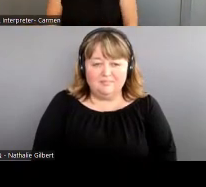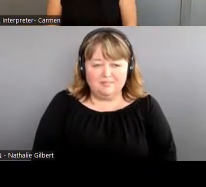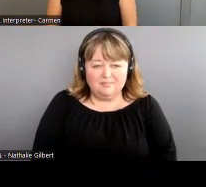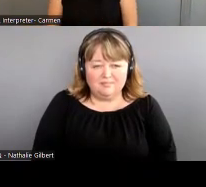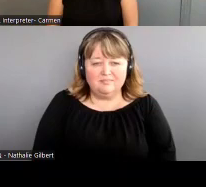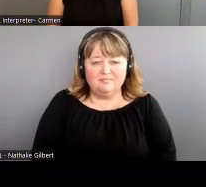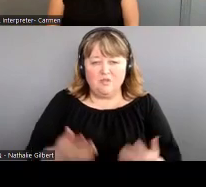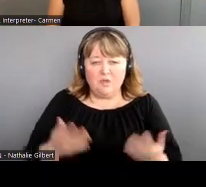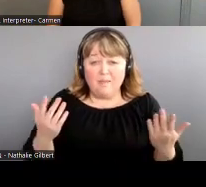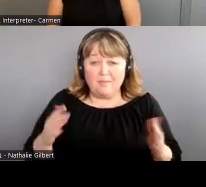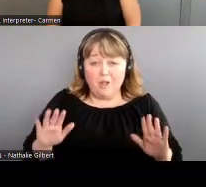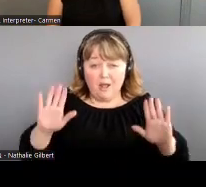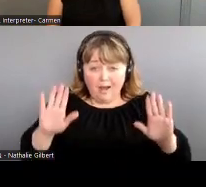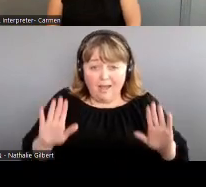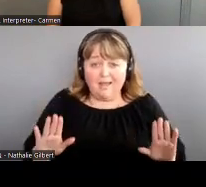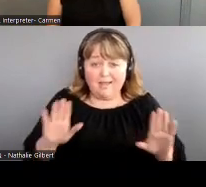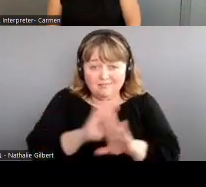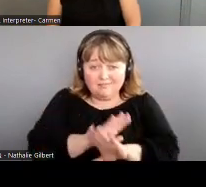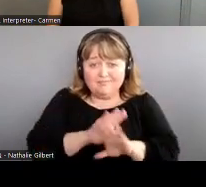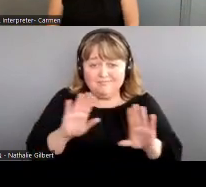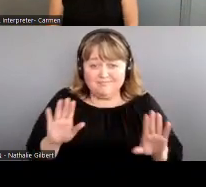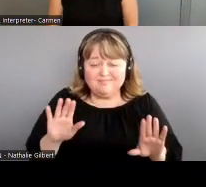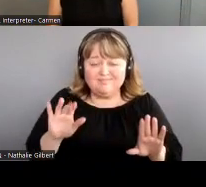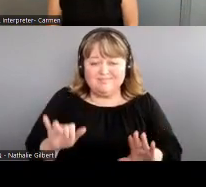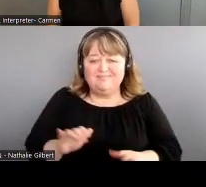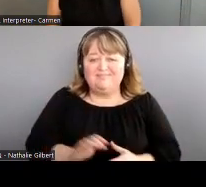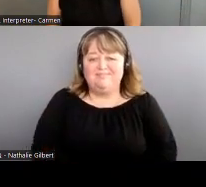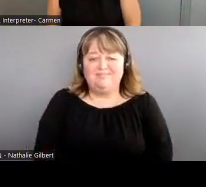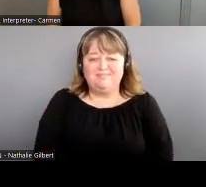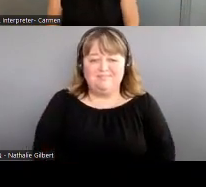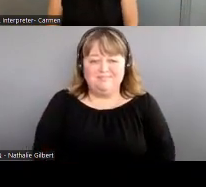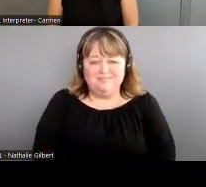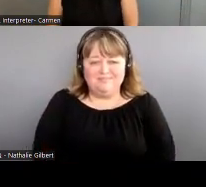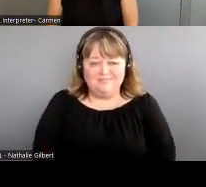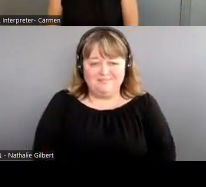l'air. Hey, yes.